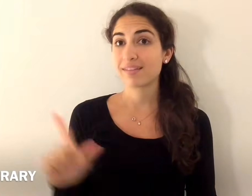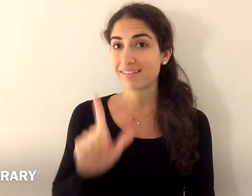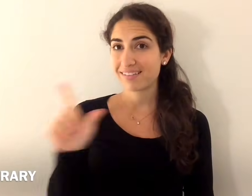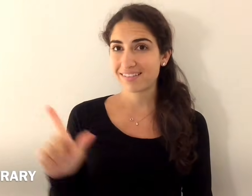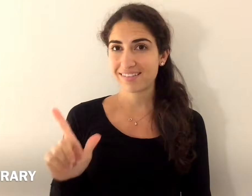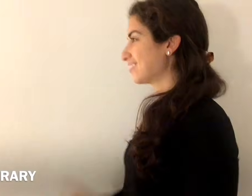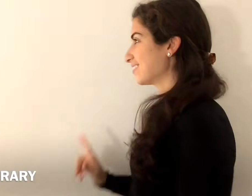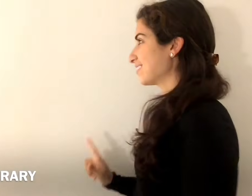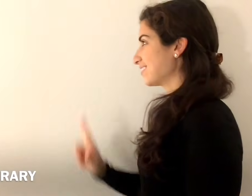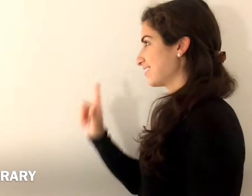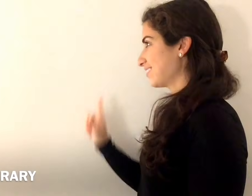Library.